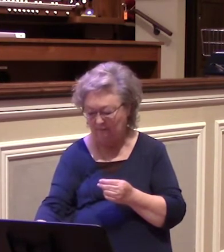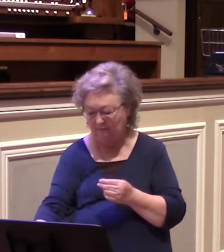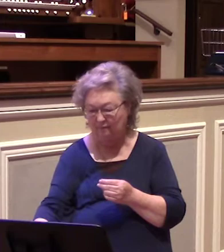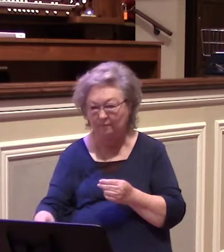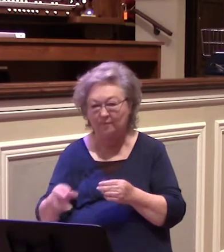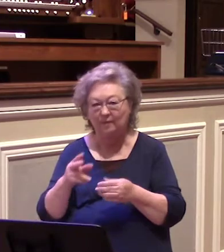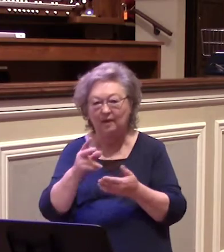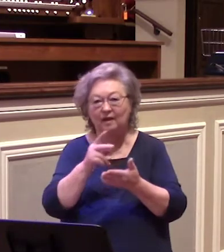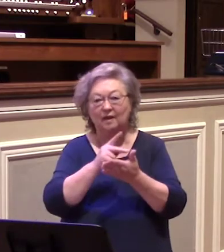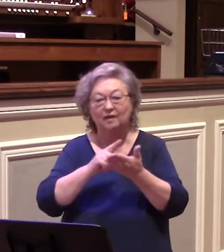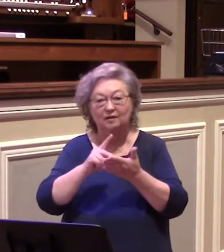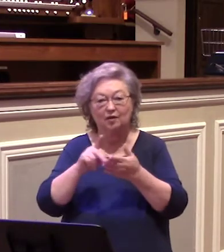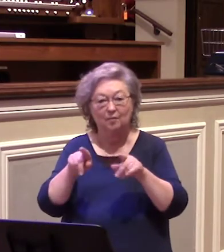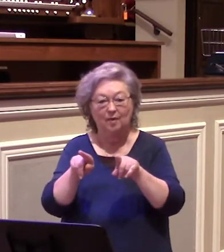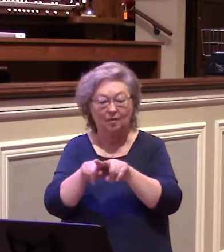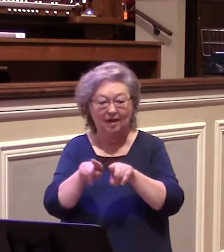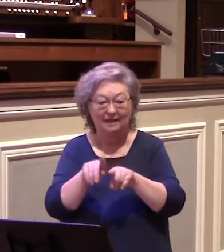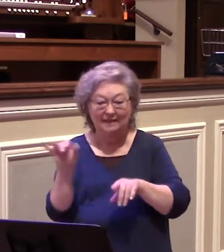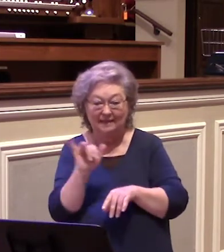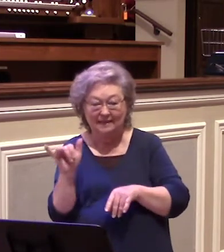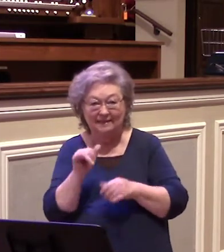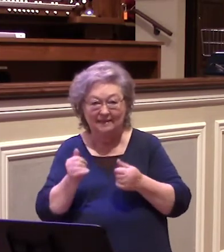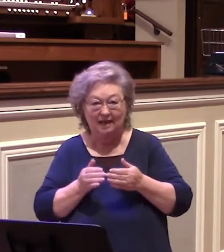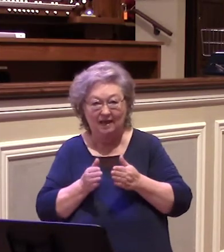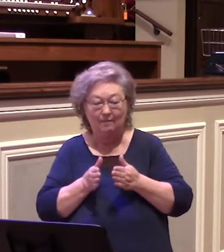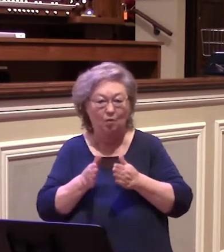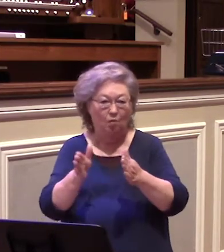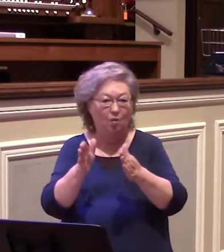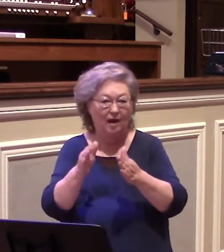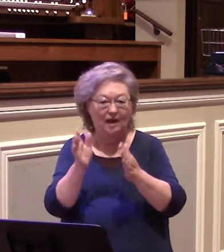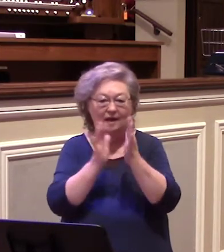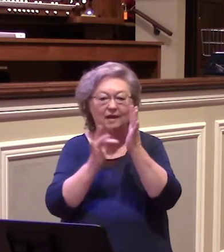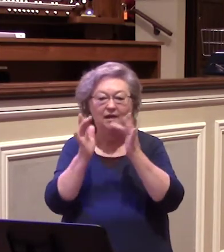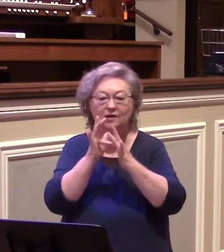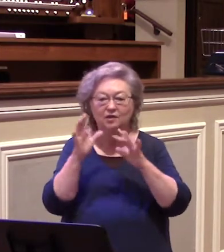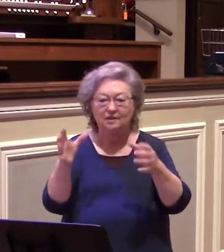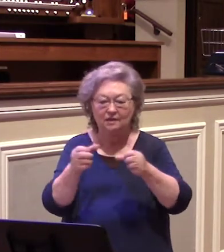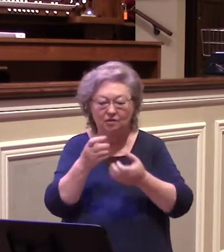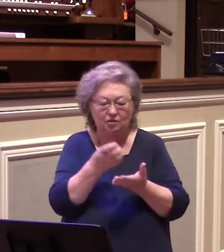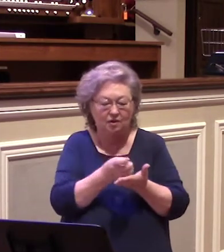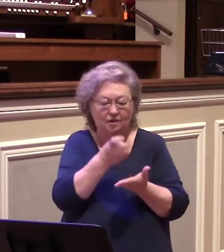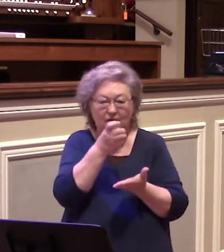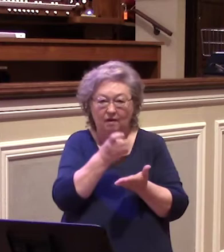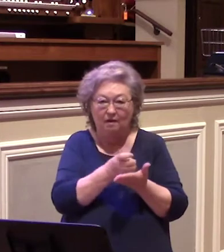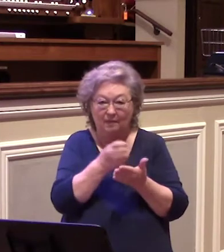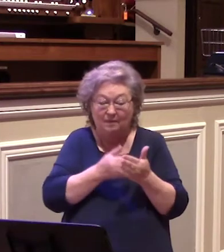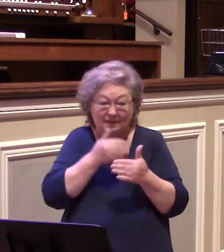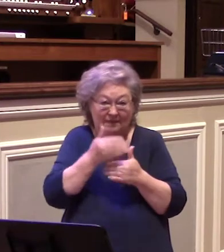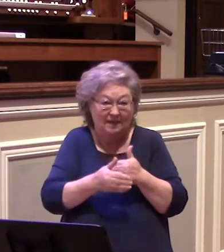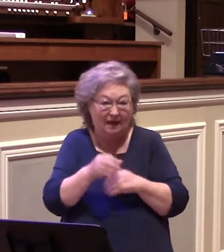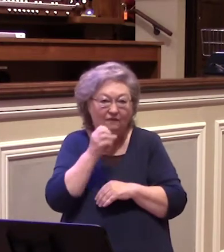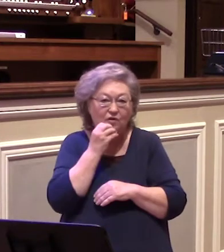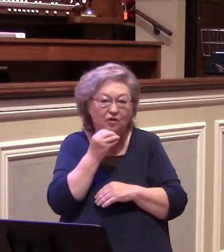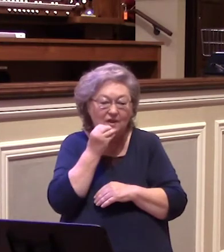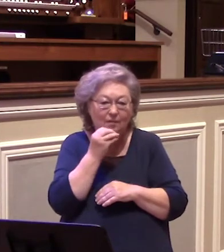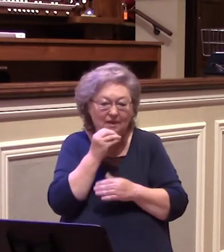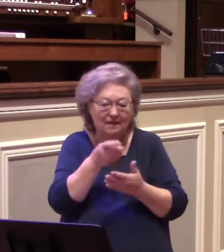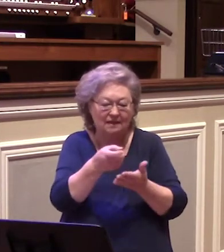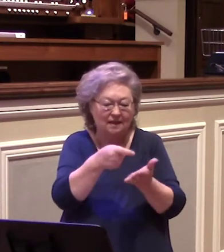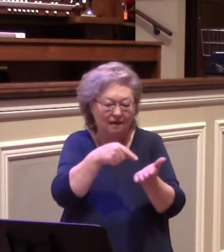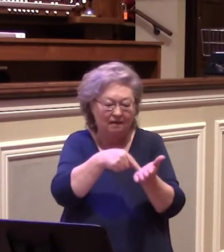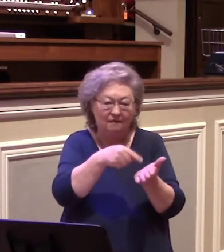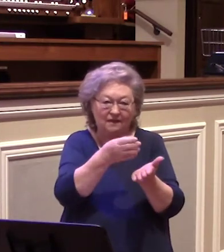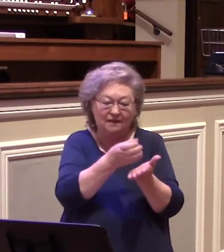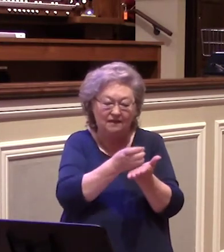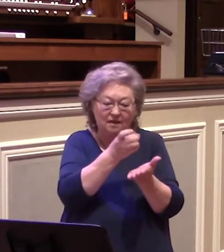And Paul writes, "In the same way, he took the cup also after supper, saying, 'This cup is the